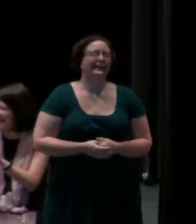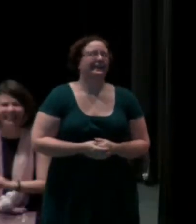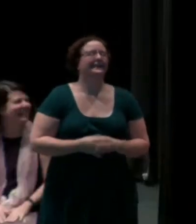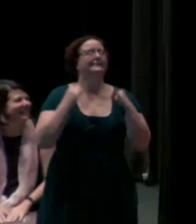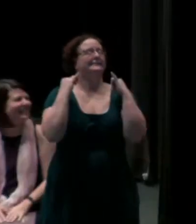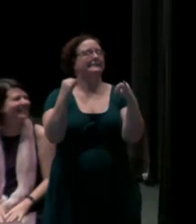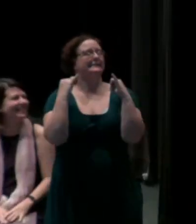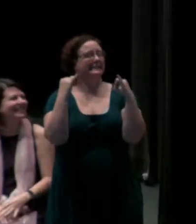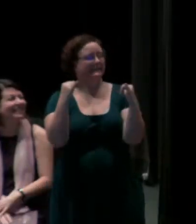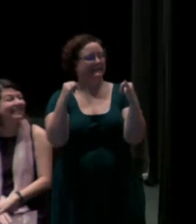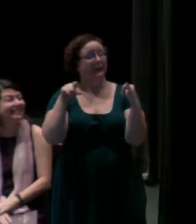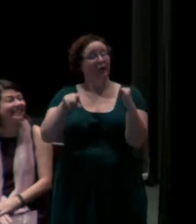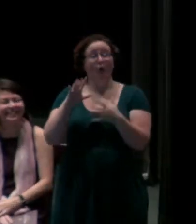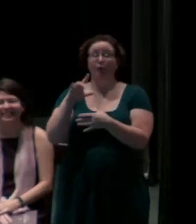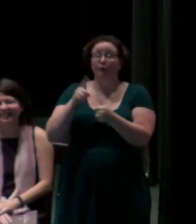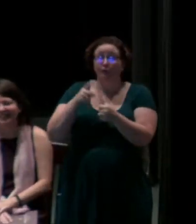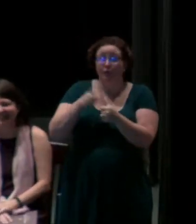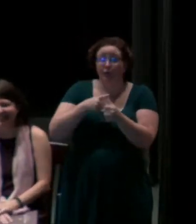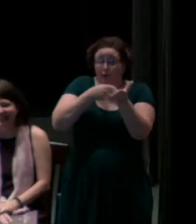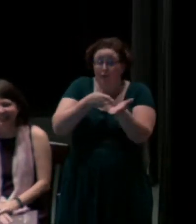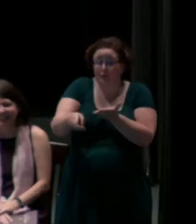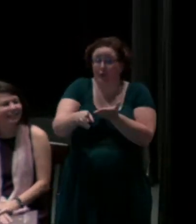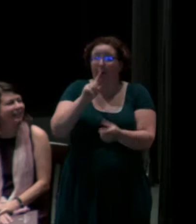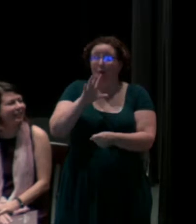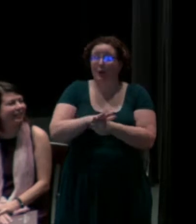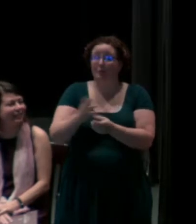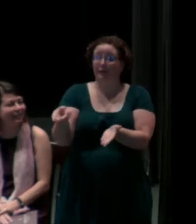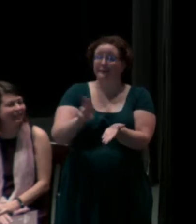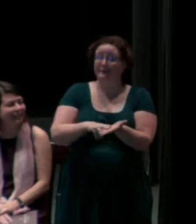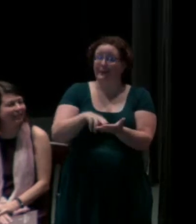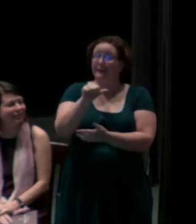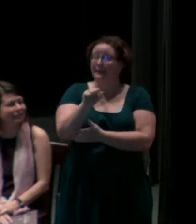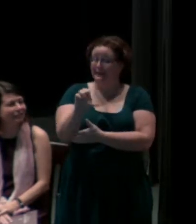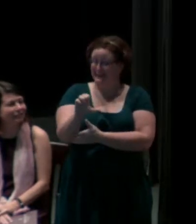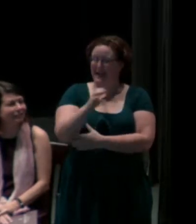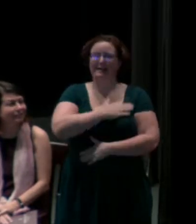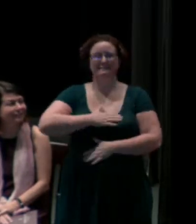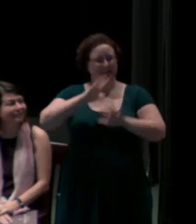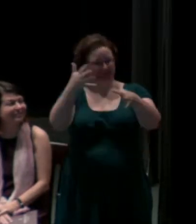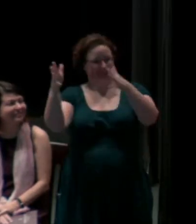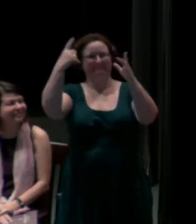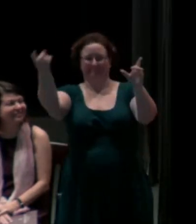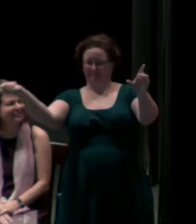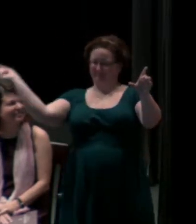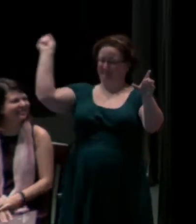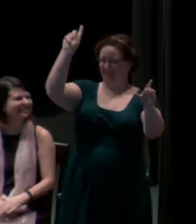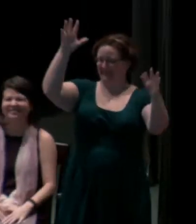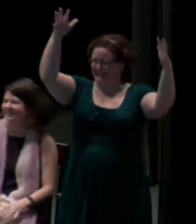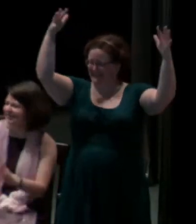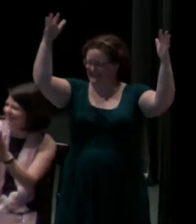Just like you, this is her very first honor pledge signing at Agnes Scott. Please applaud her as she makes her way to the